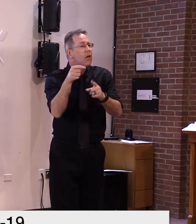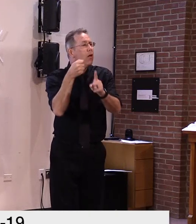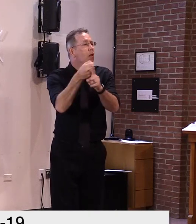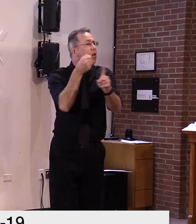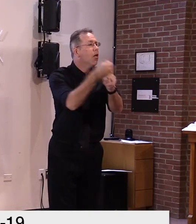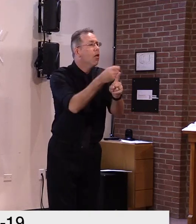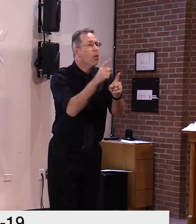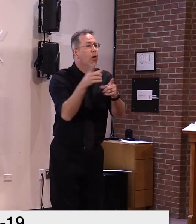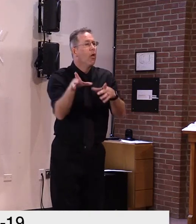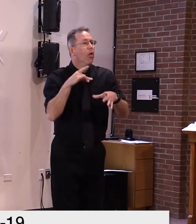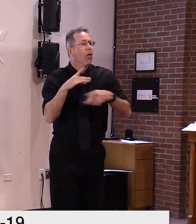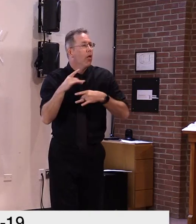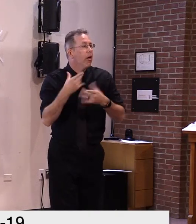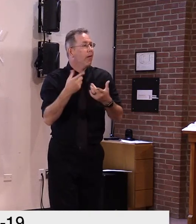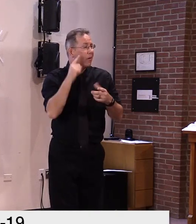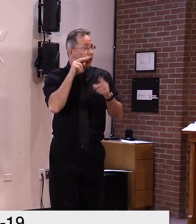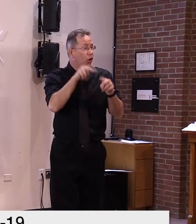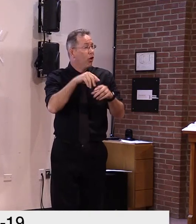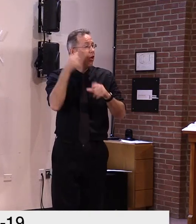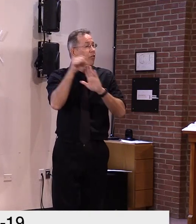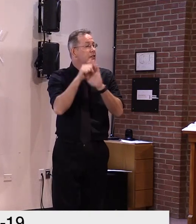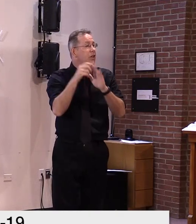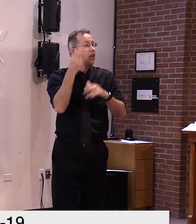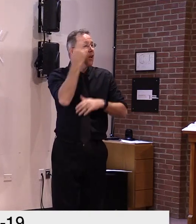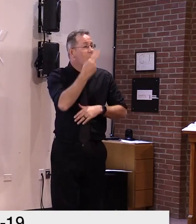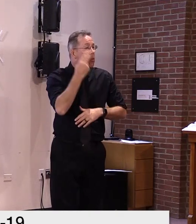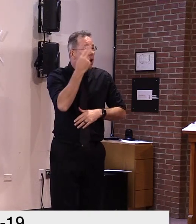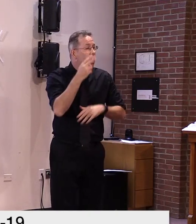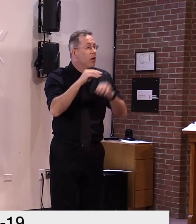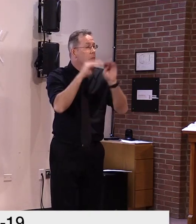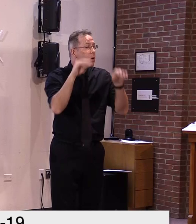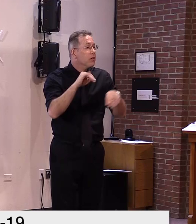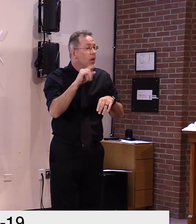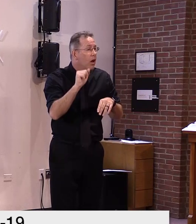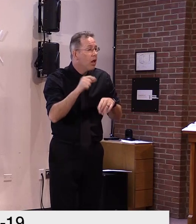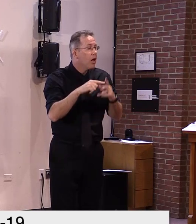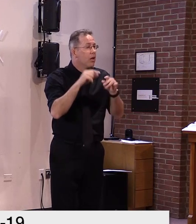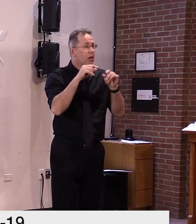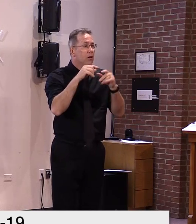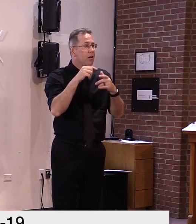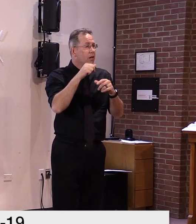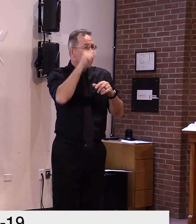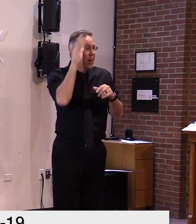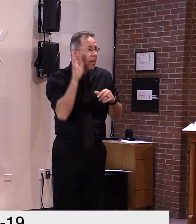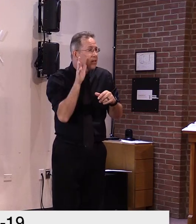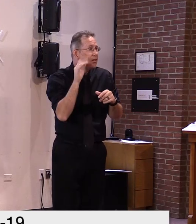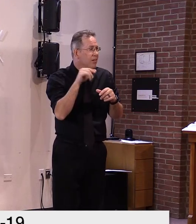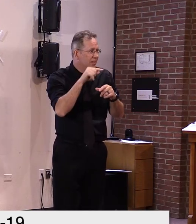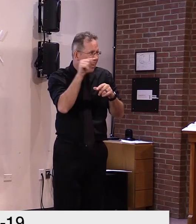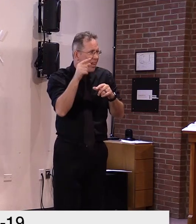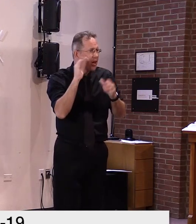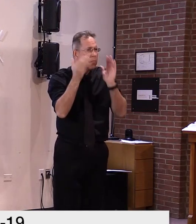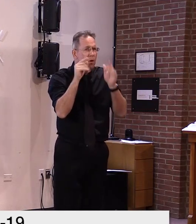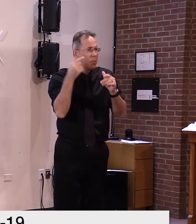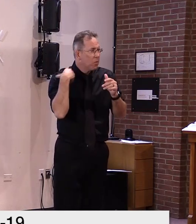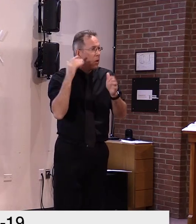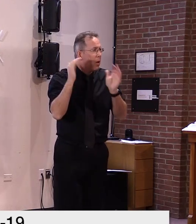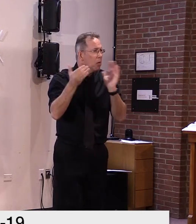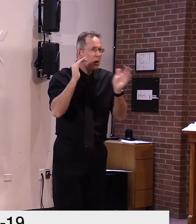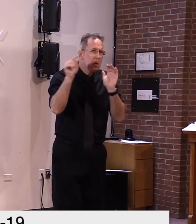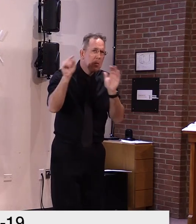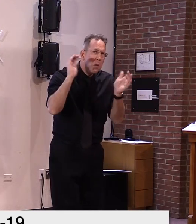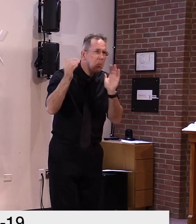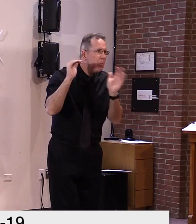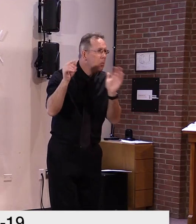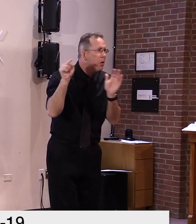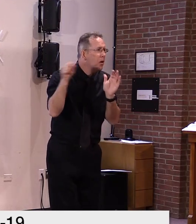on the health guidelines. These are four states that we've compared in the past: Vermont, Hawaii, Alaska, and Montana. You can see